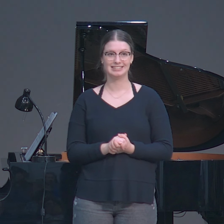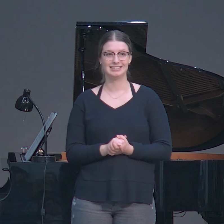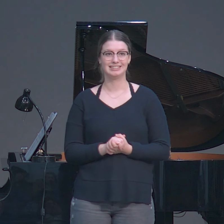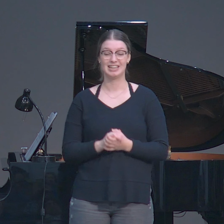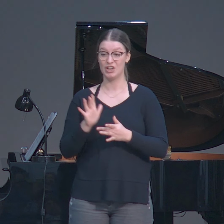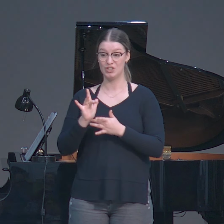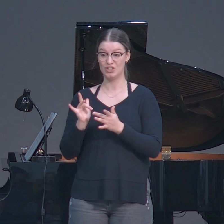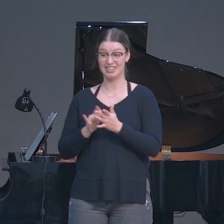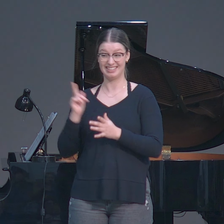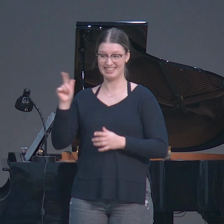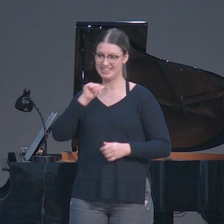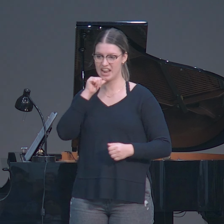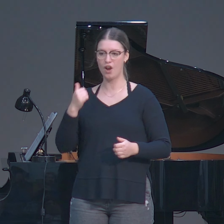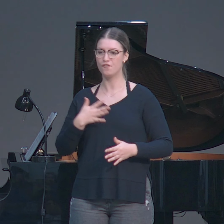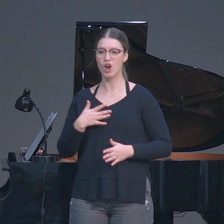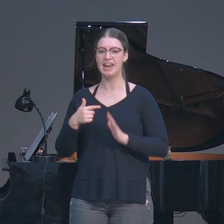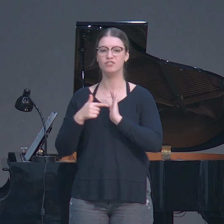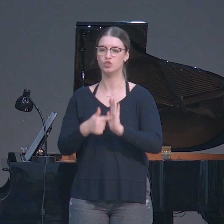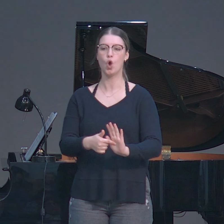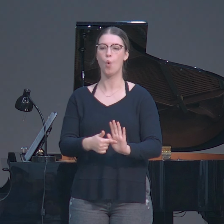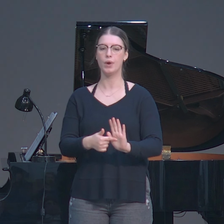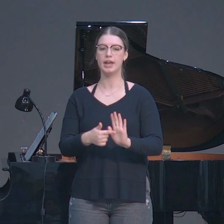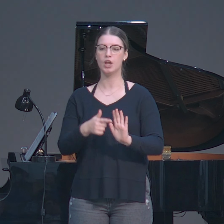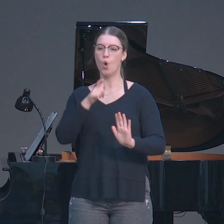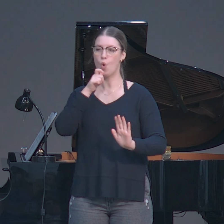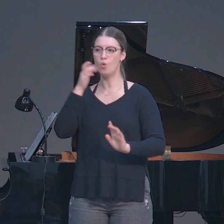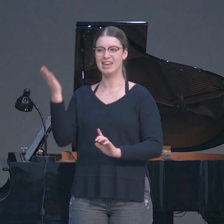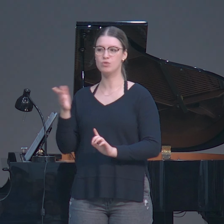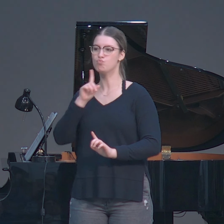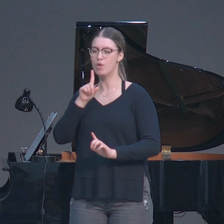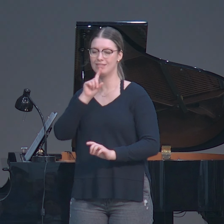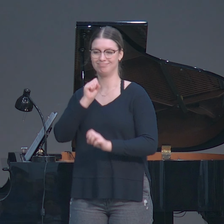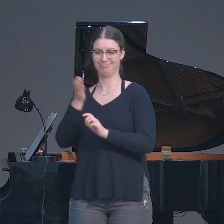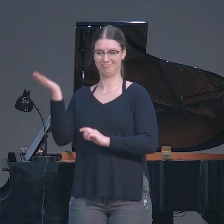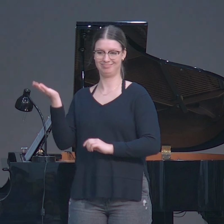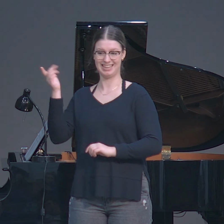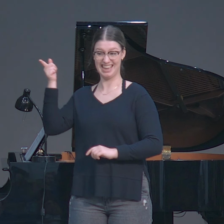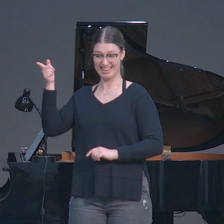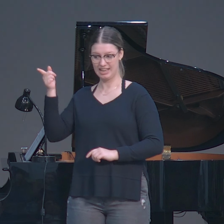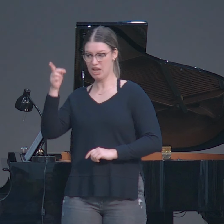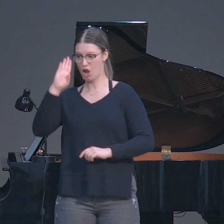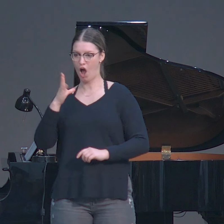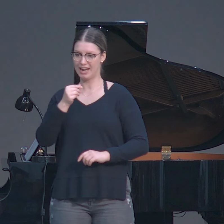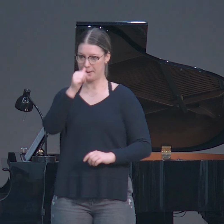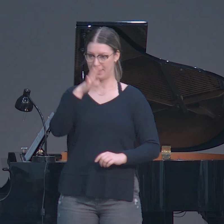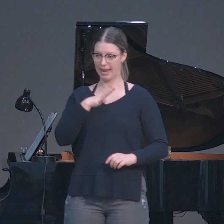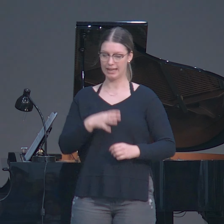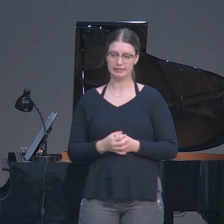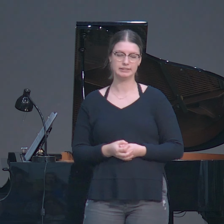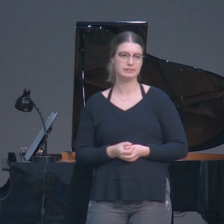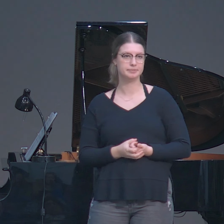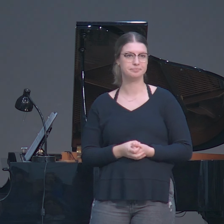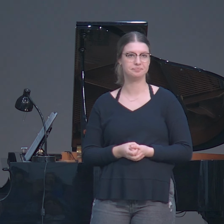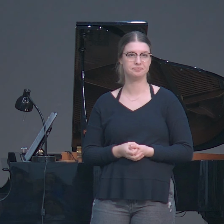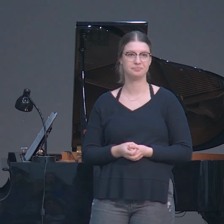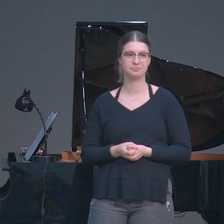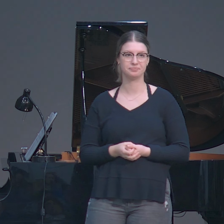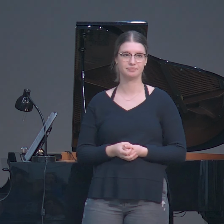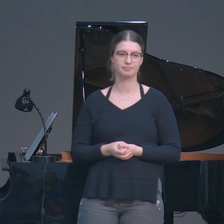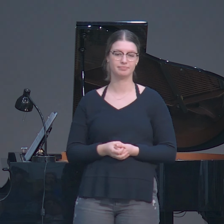Jesus was not afraid of showing who he truly was, the God-man. And he